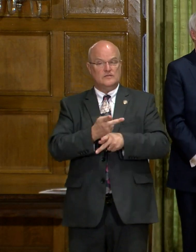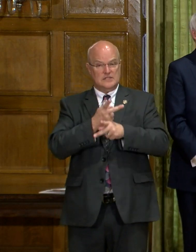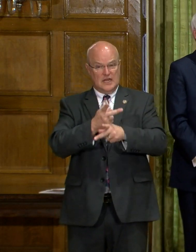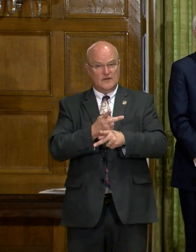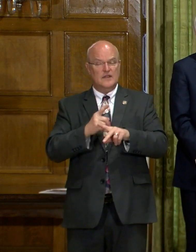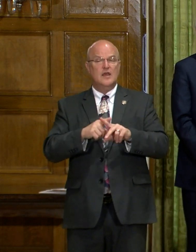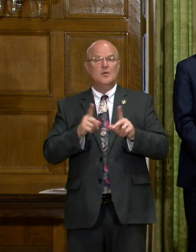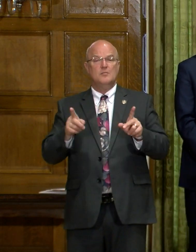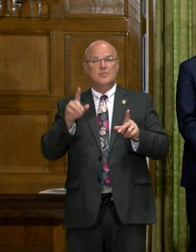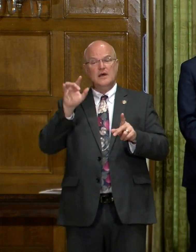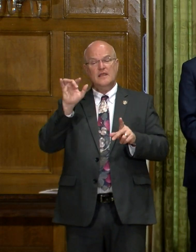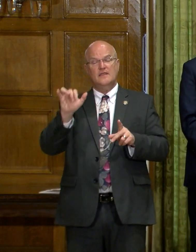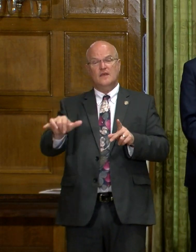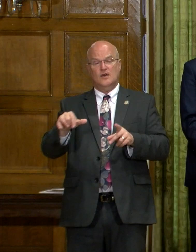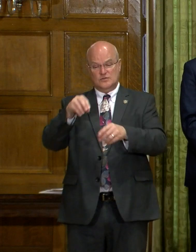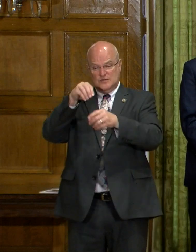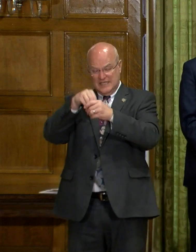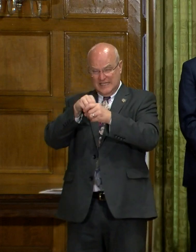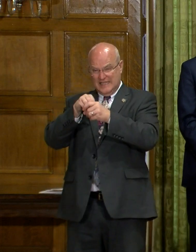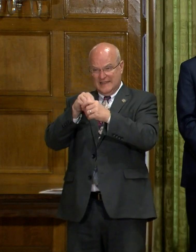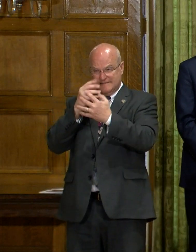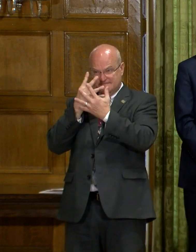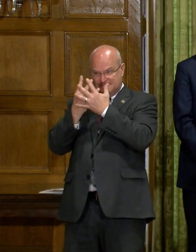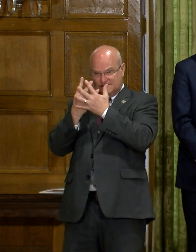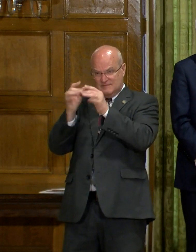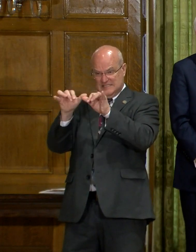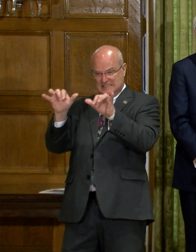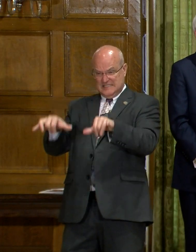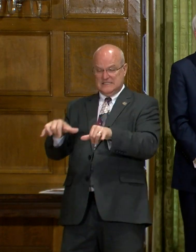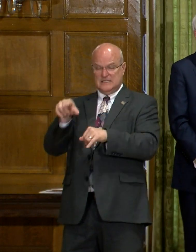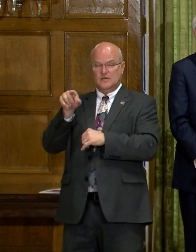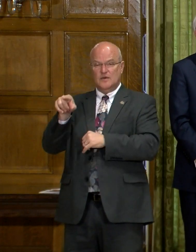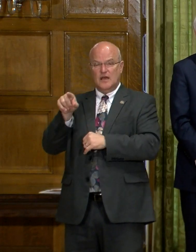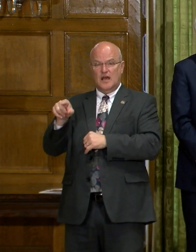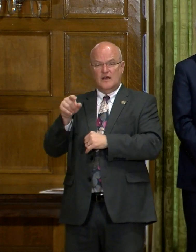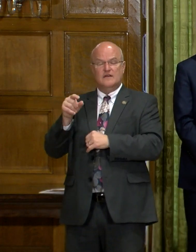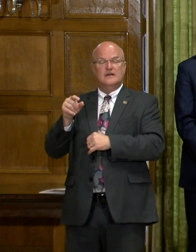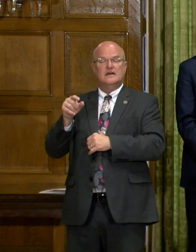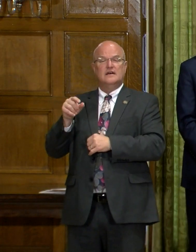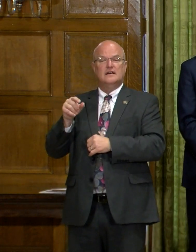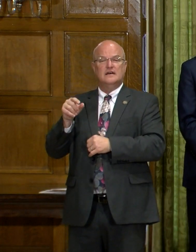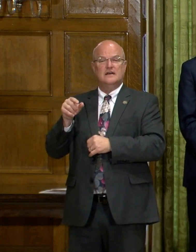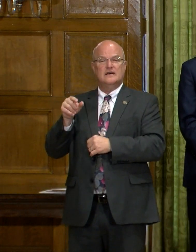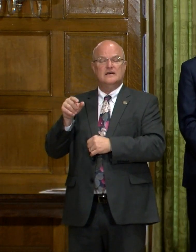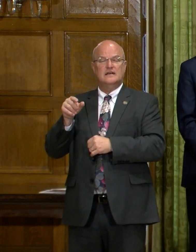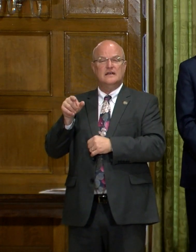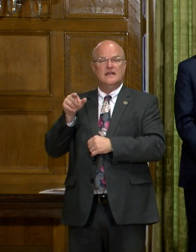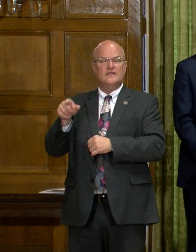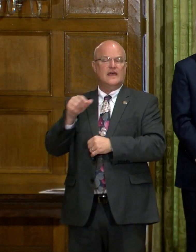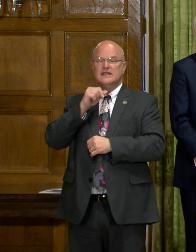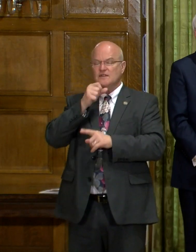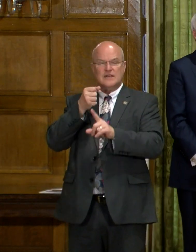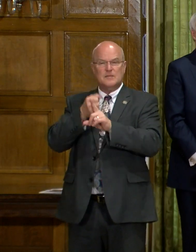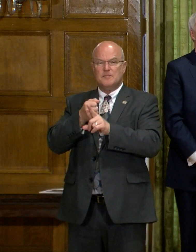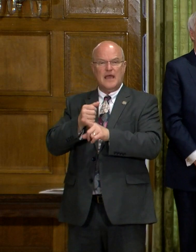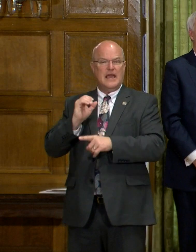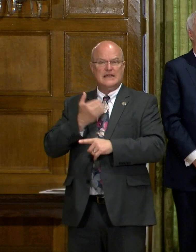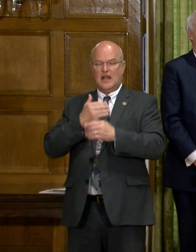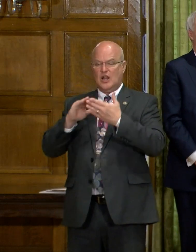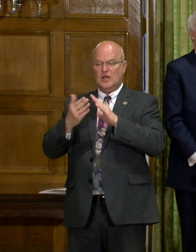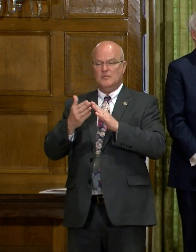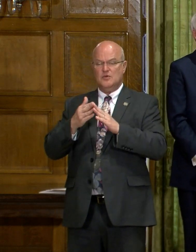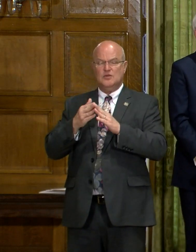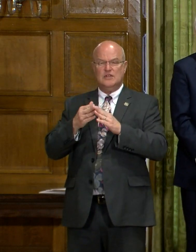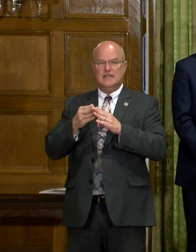carefully. But those who are in that closed system of a prison, they don't impact our